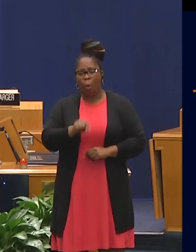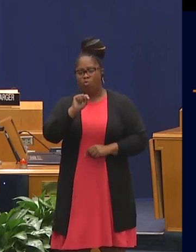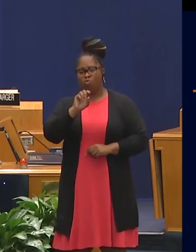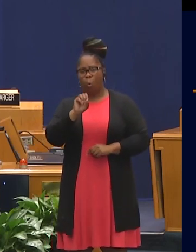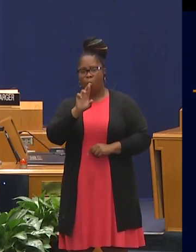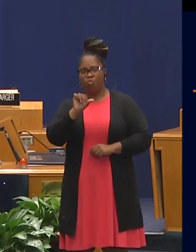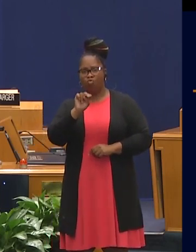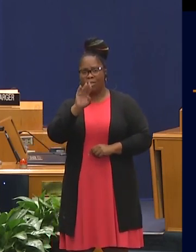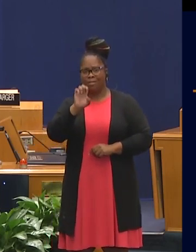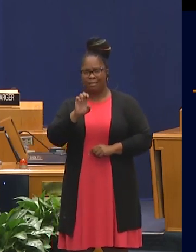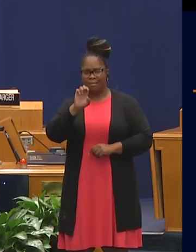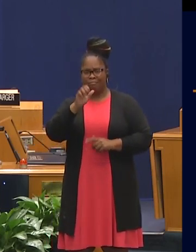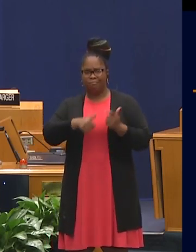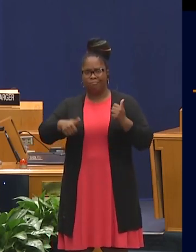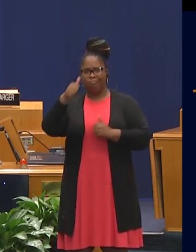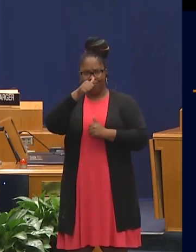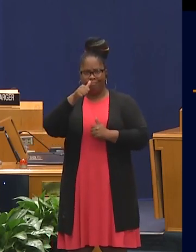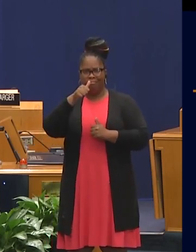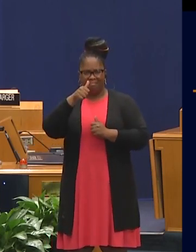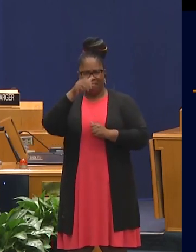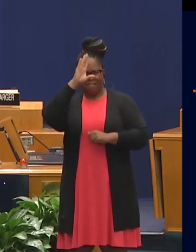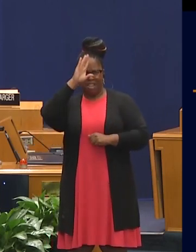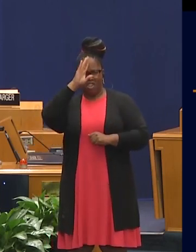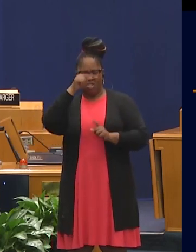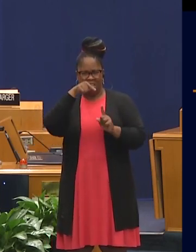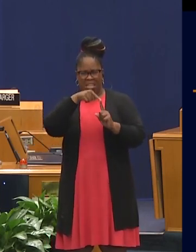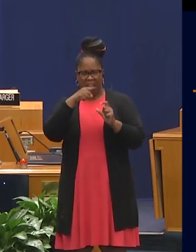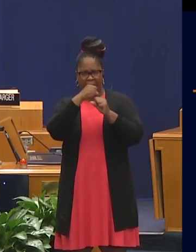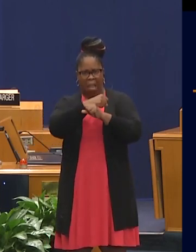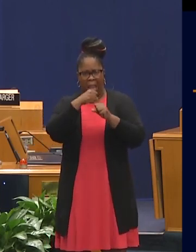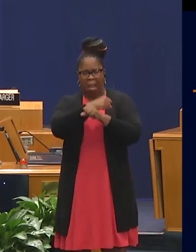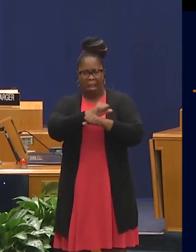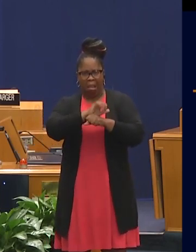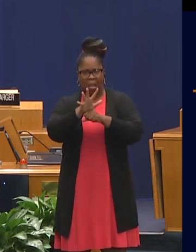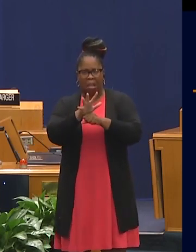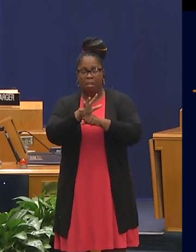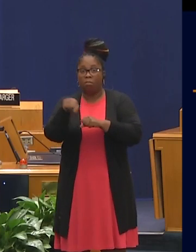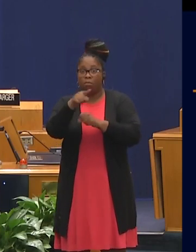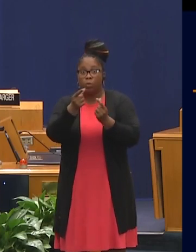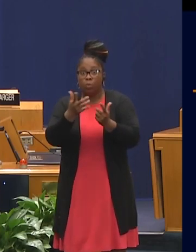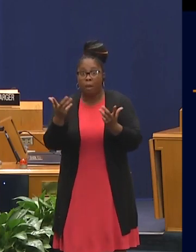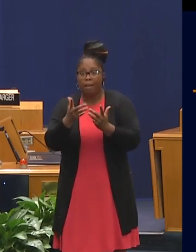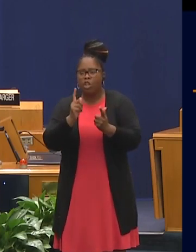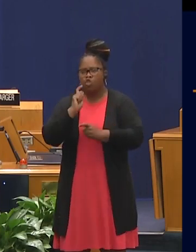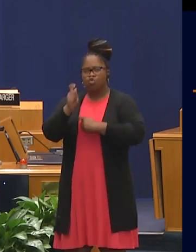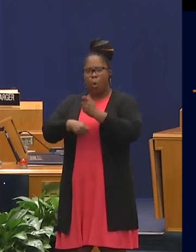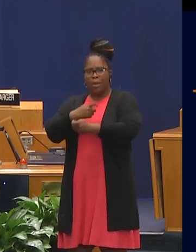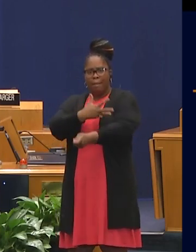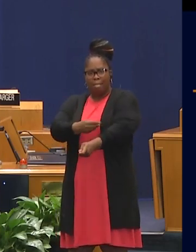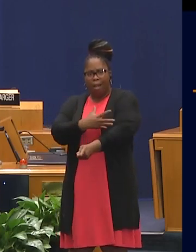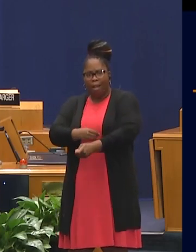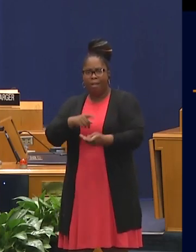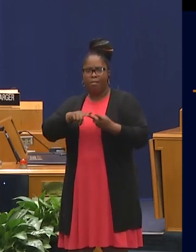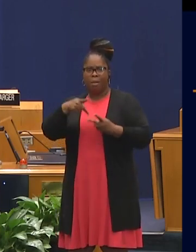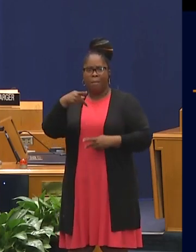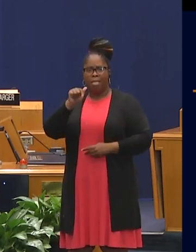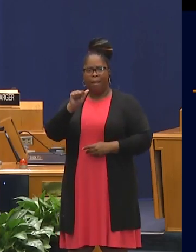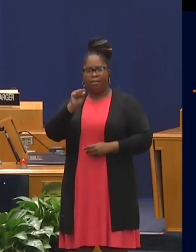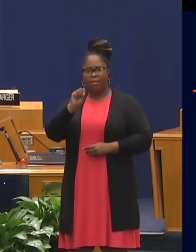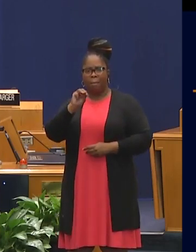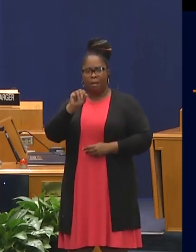battles this disease. The best way that the public can help is to donate blood or plasma, and to determine if you're eligible and